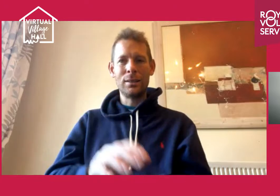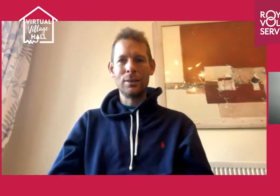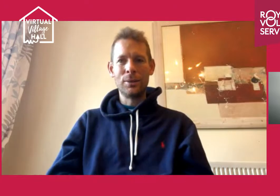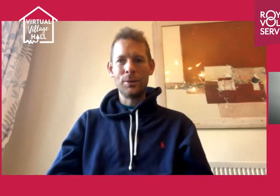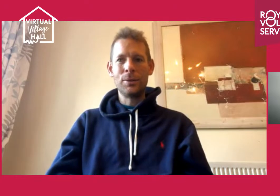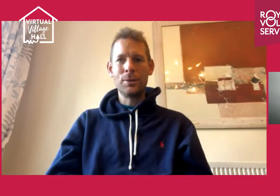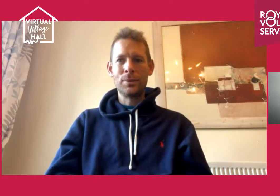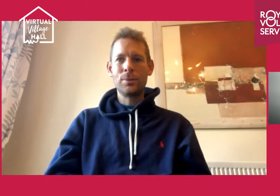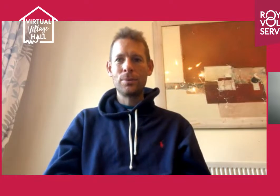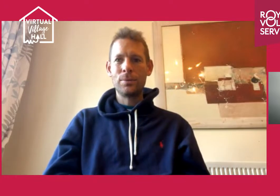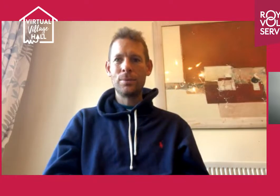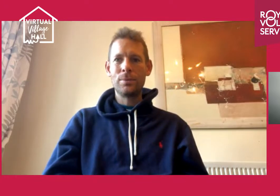Crocodile.